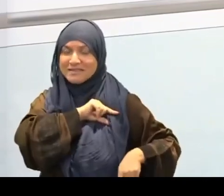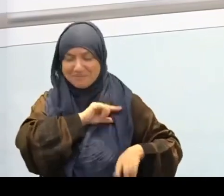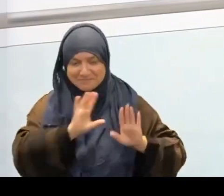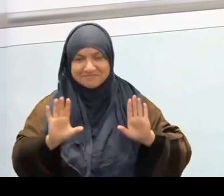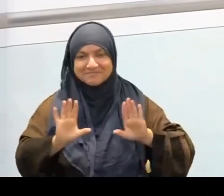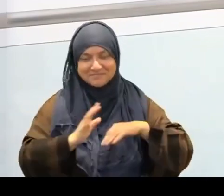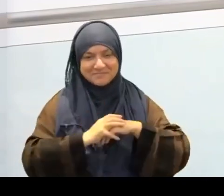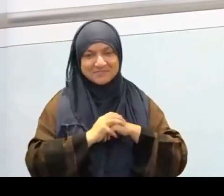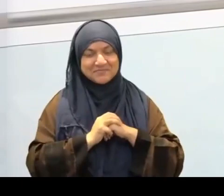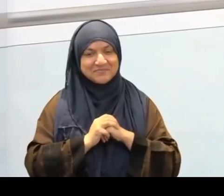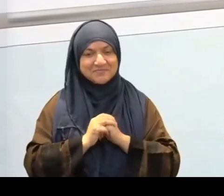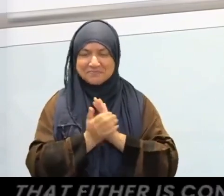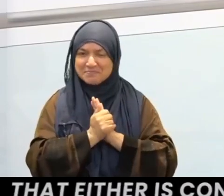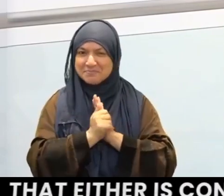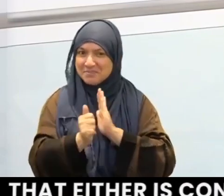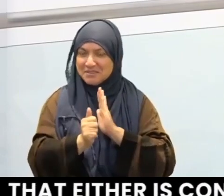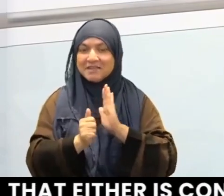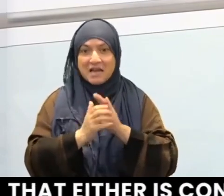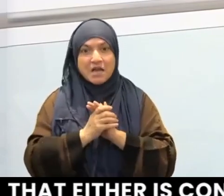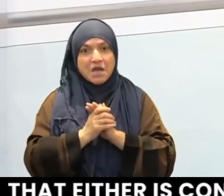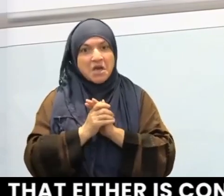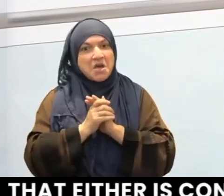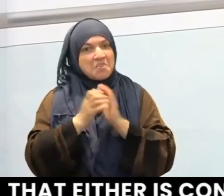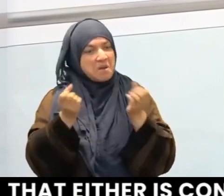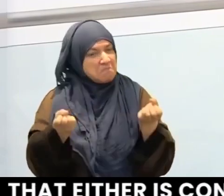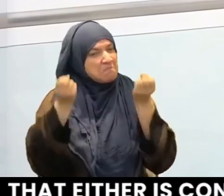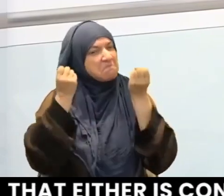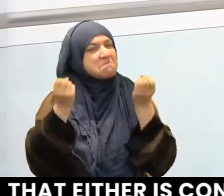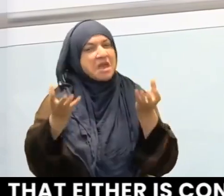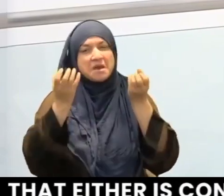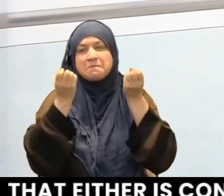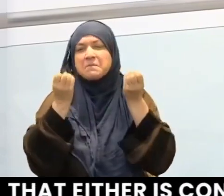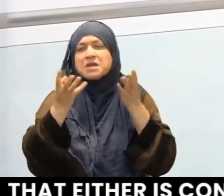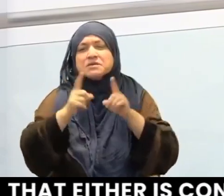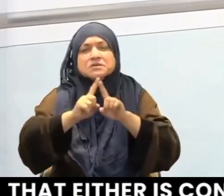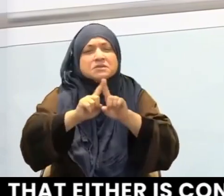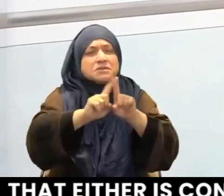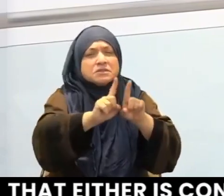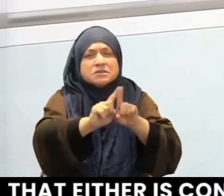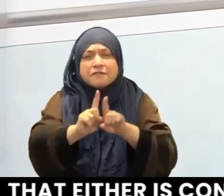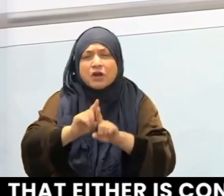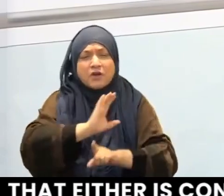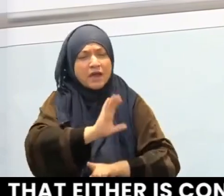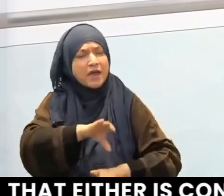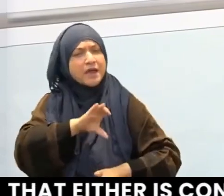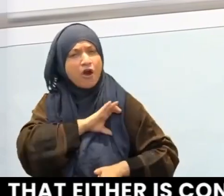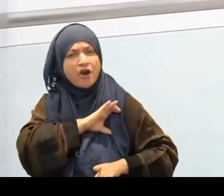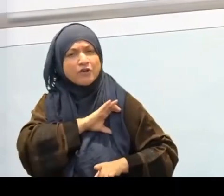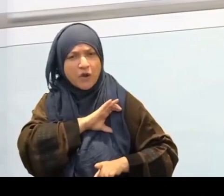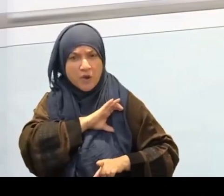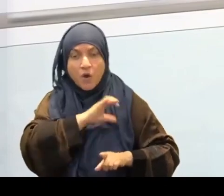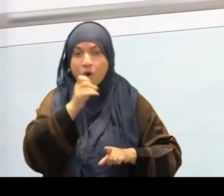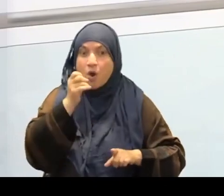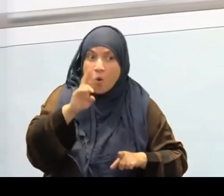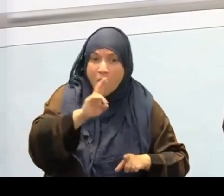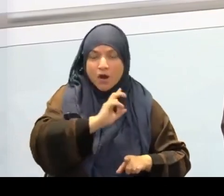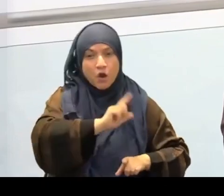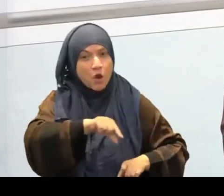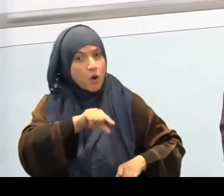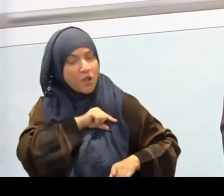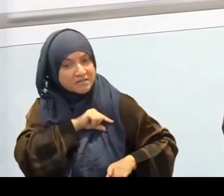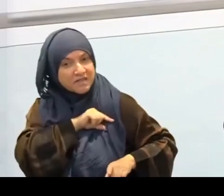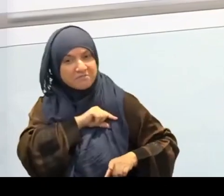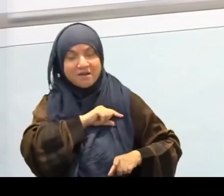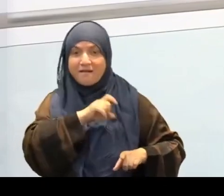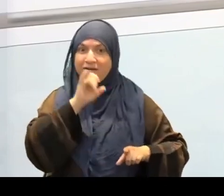bears many traits that either is consequential in that it leads a person to paradise or it leads a person